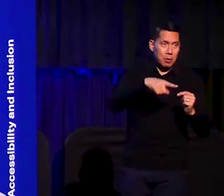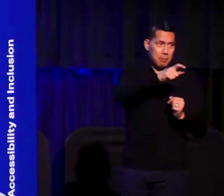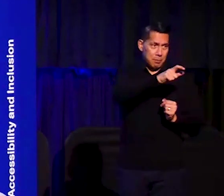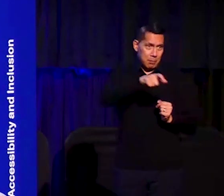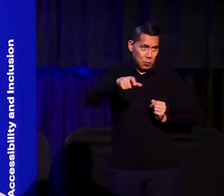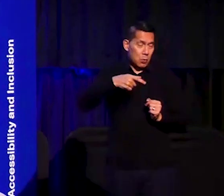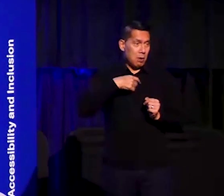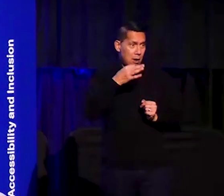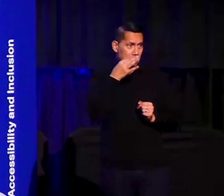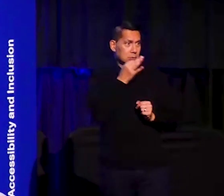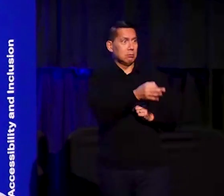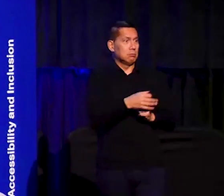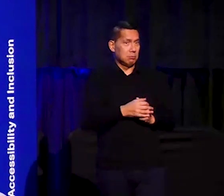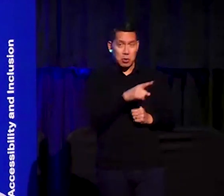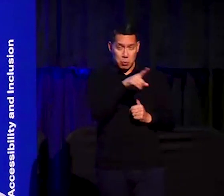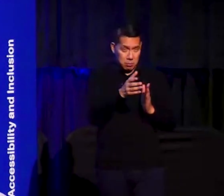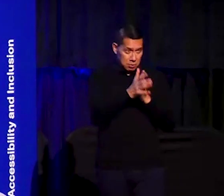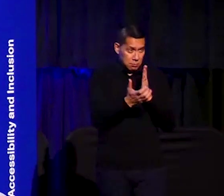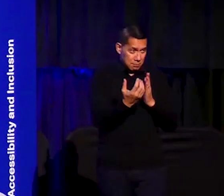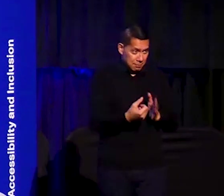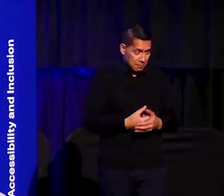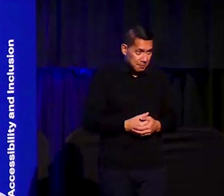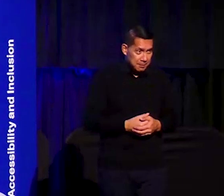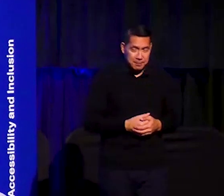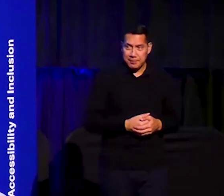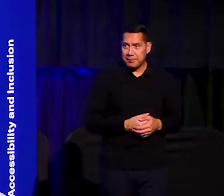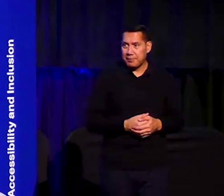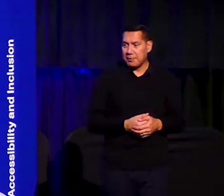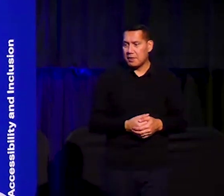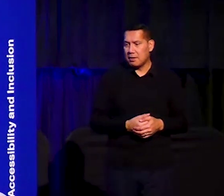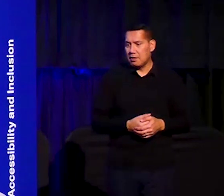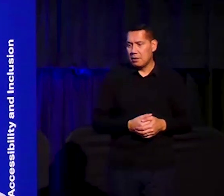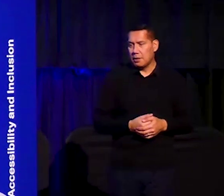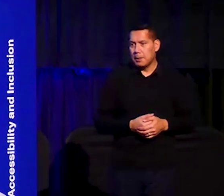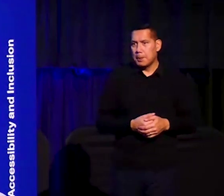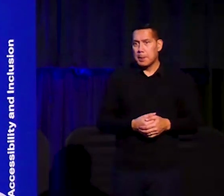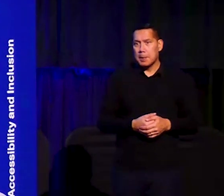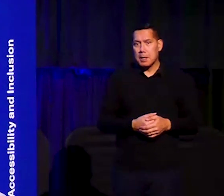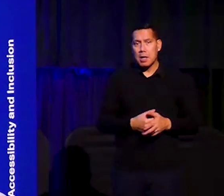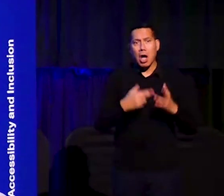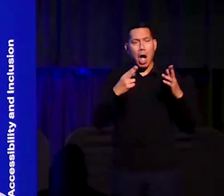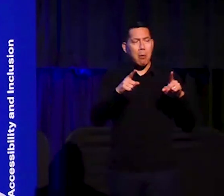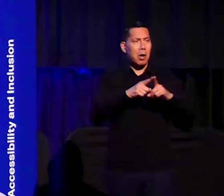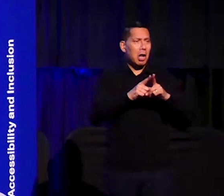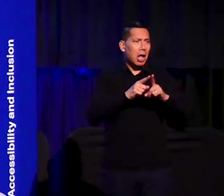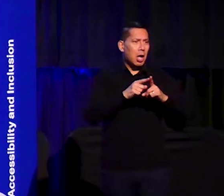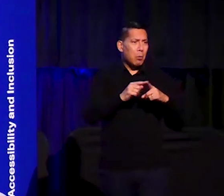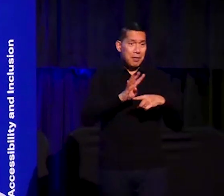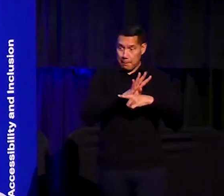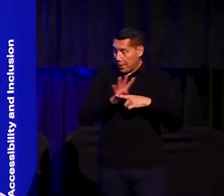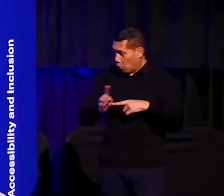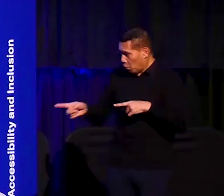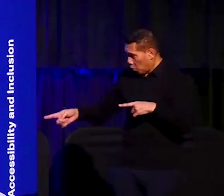out. And you already have the skills. Now, I hope that, like with the panel and with